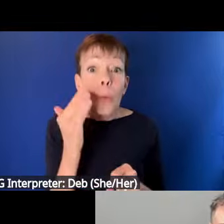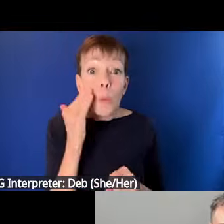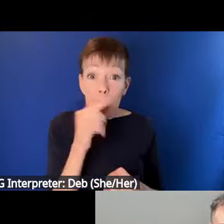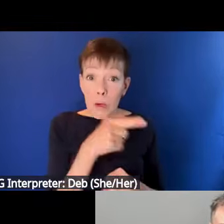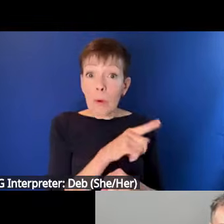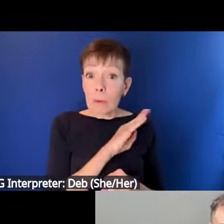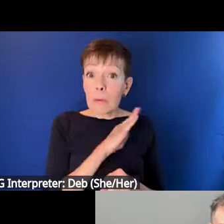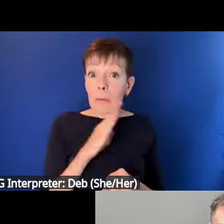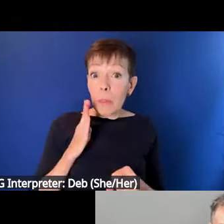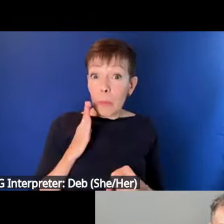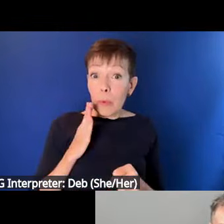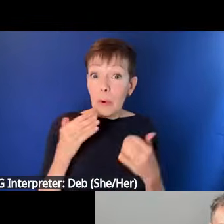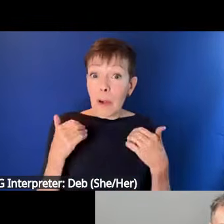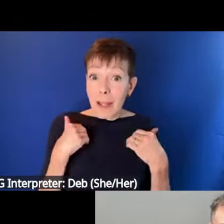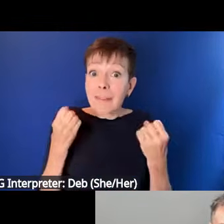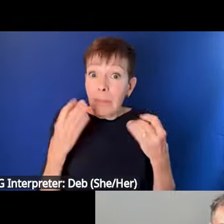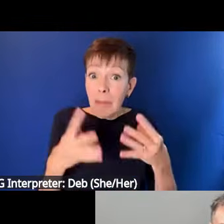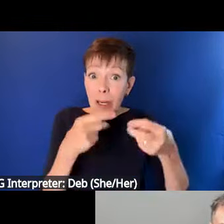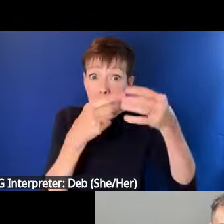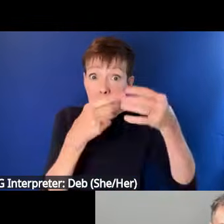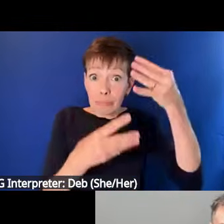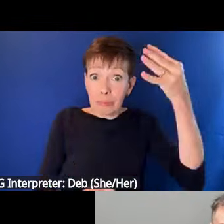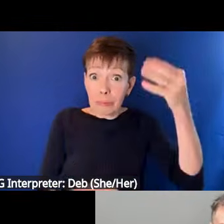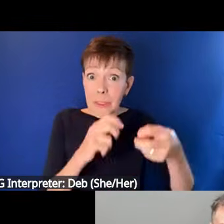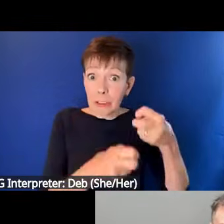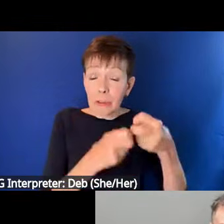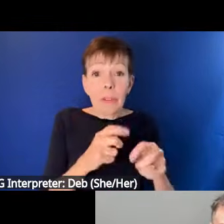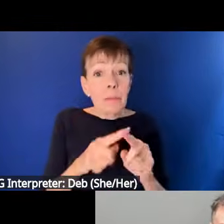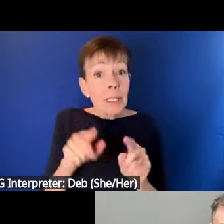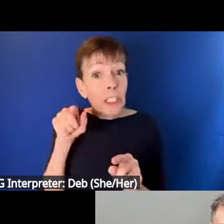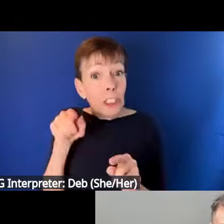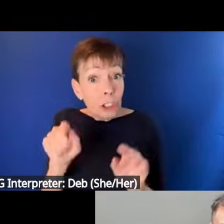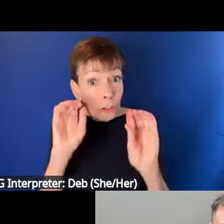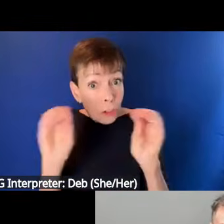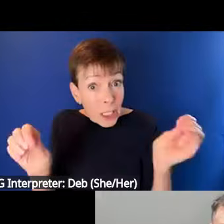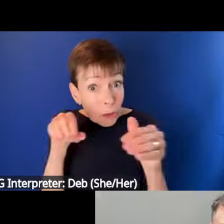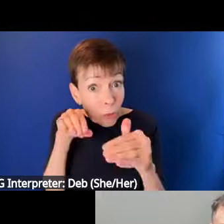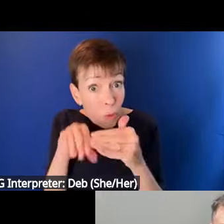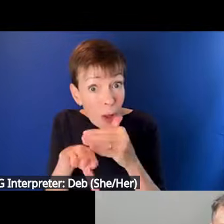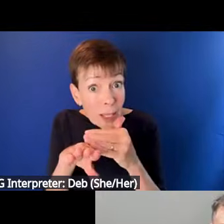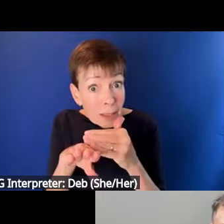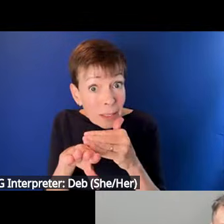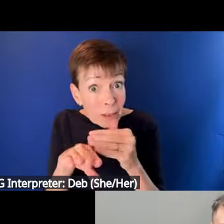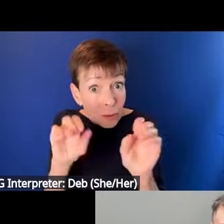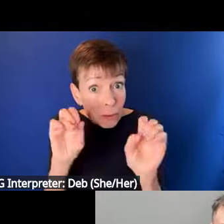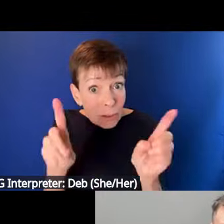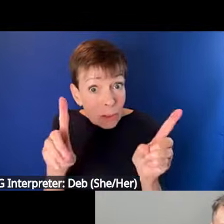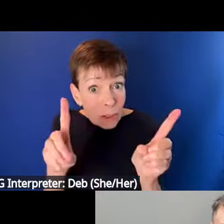issues. But if she doesn't have access to education, she is nothing.